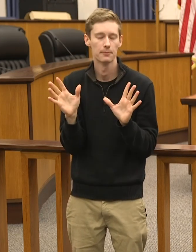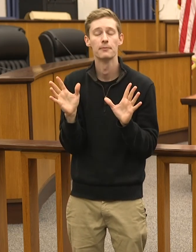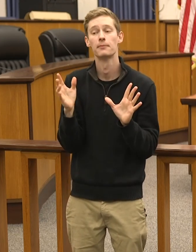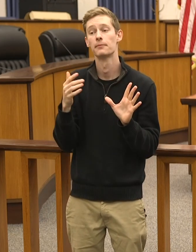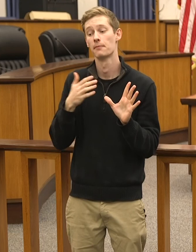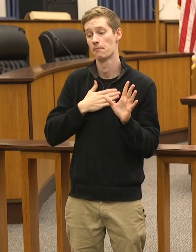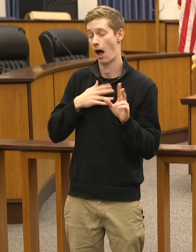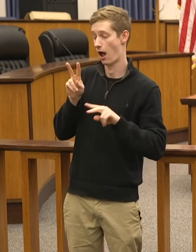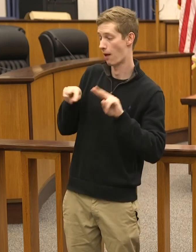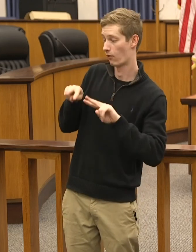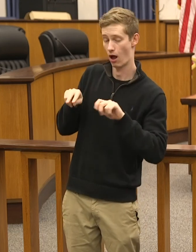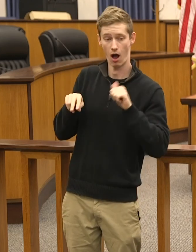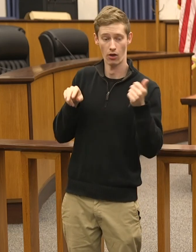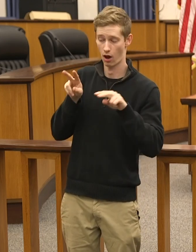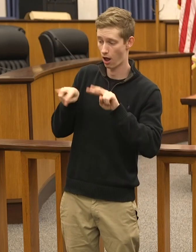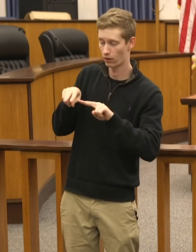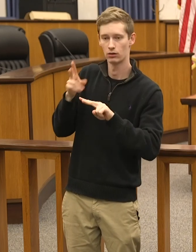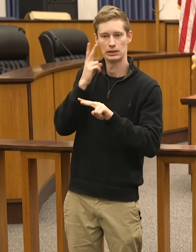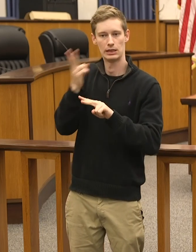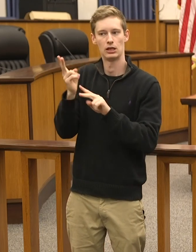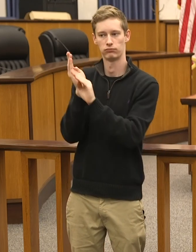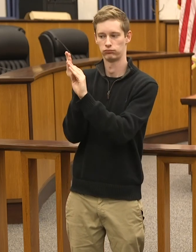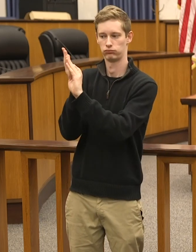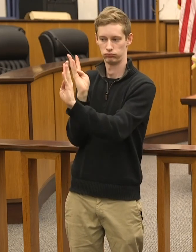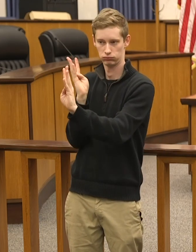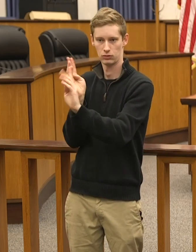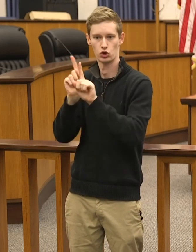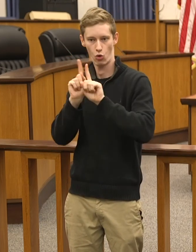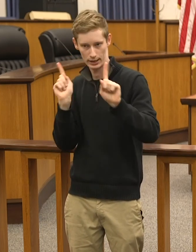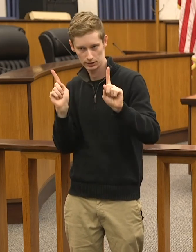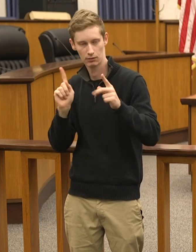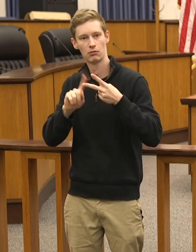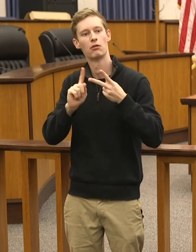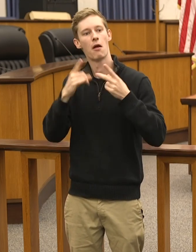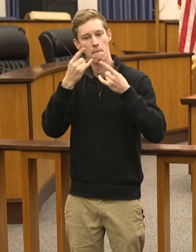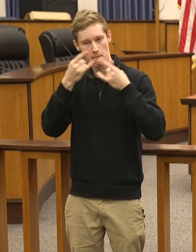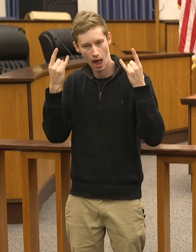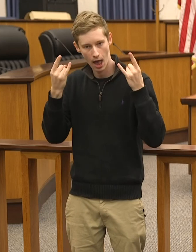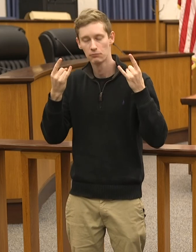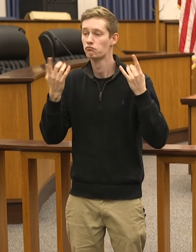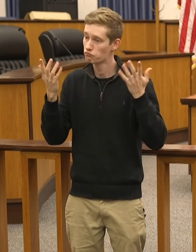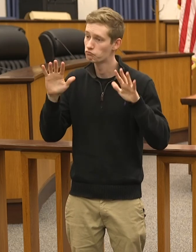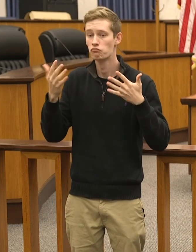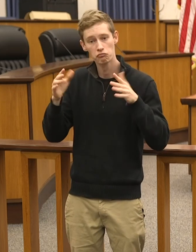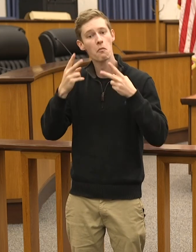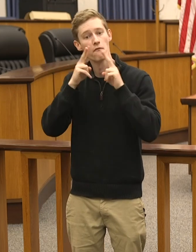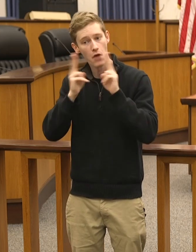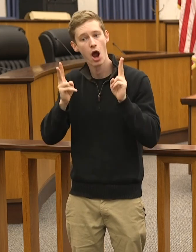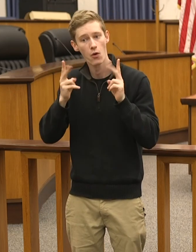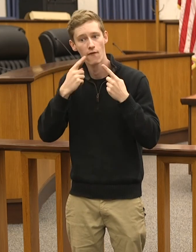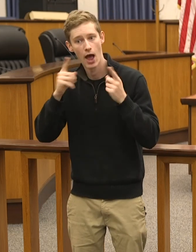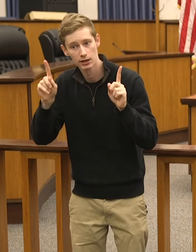others, the social distancing and mask enforcement occurred very effectively at polls. But if people are